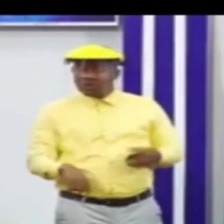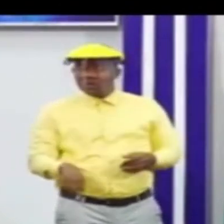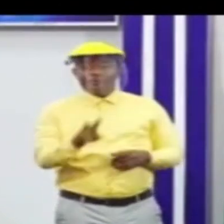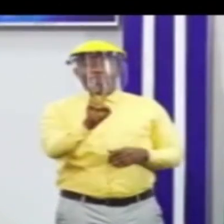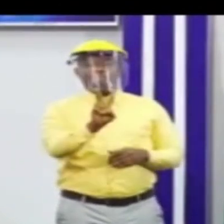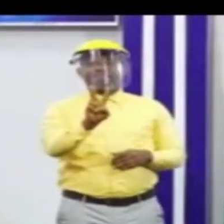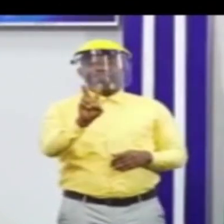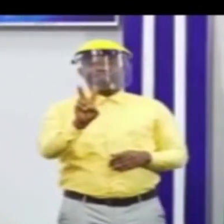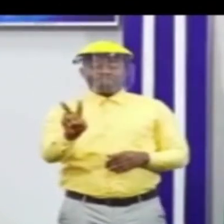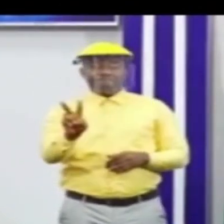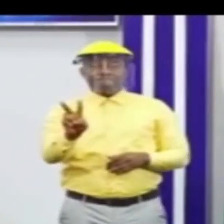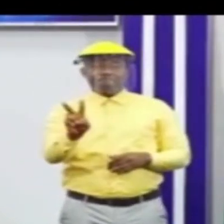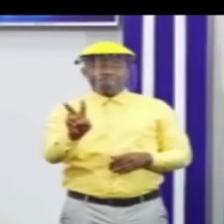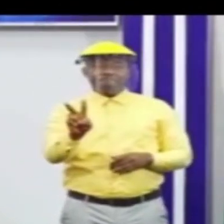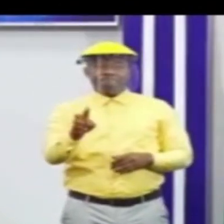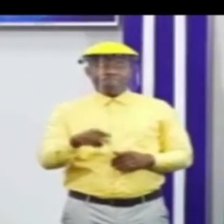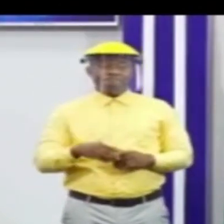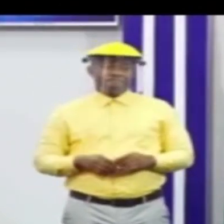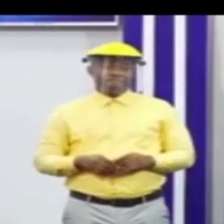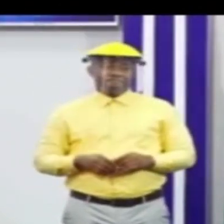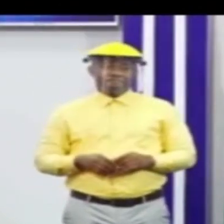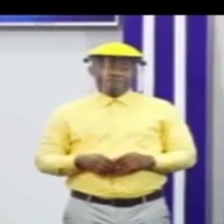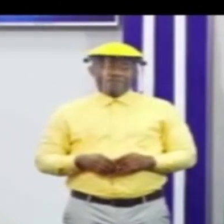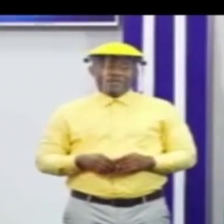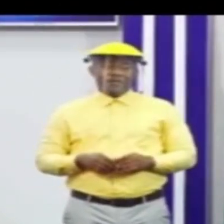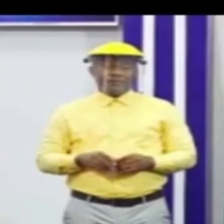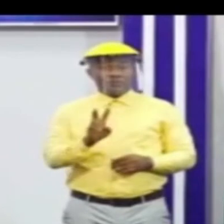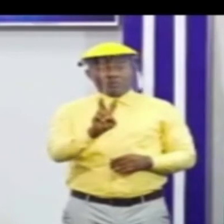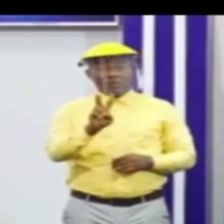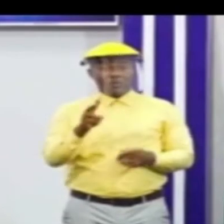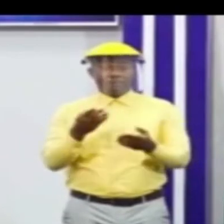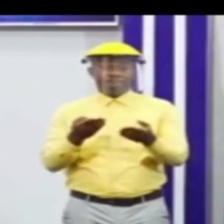22 have died.